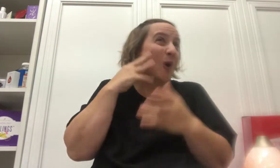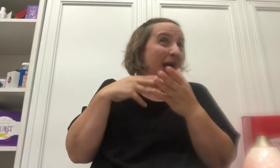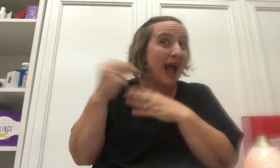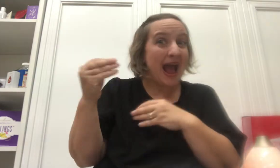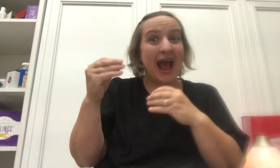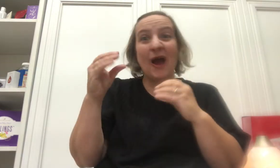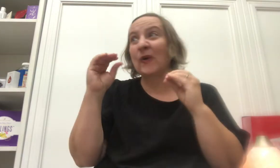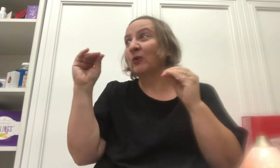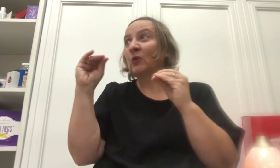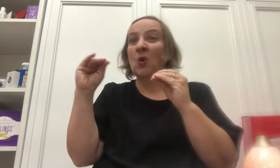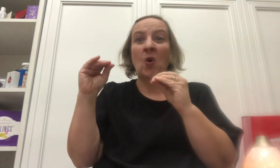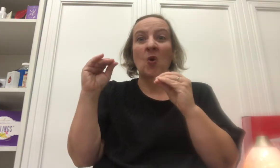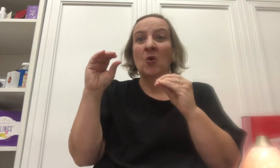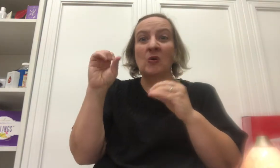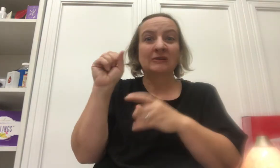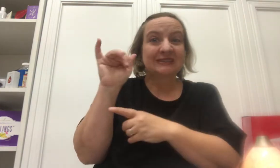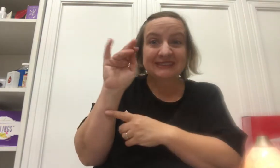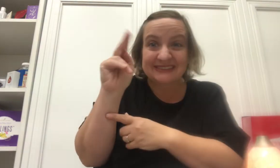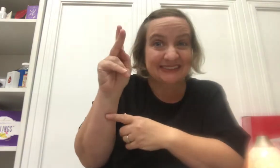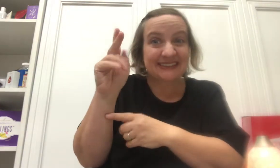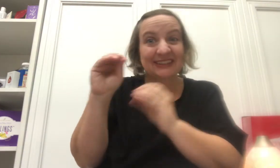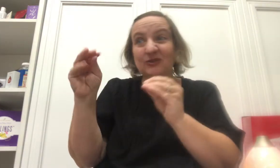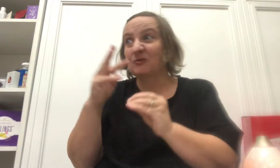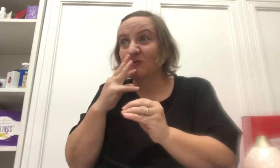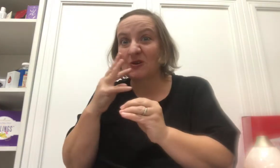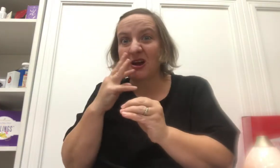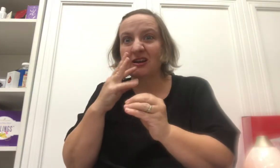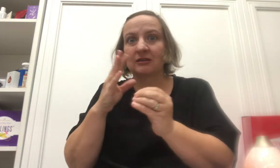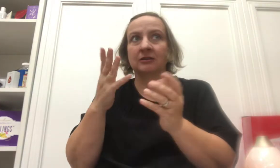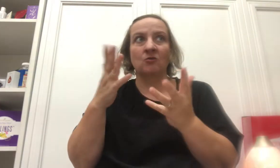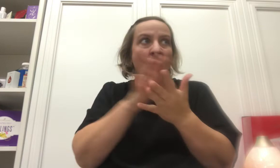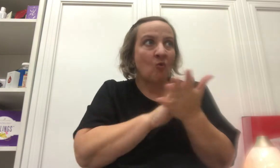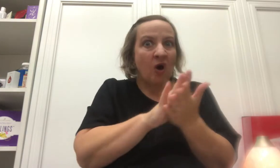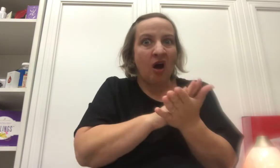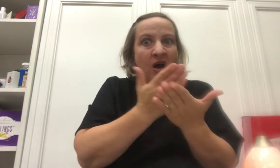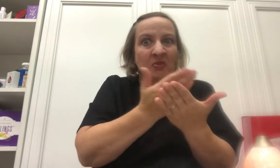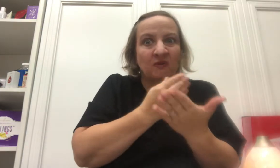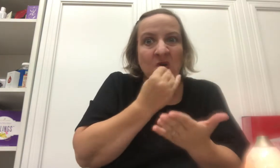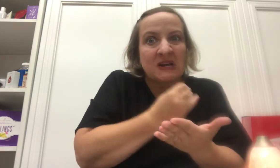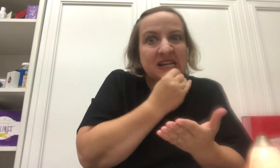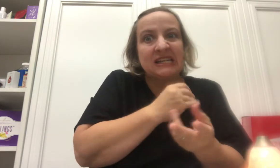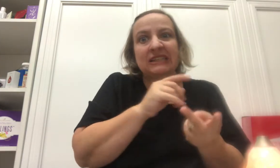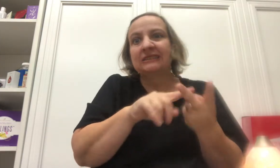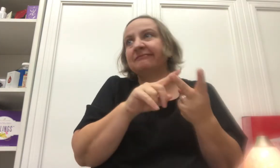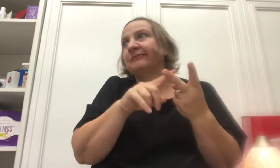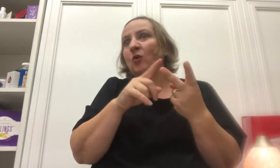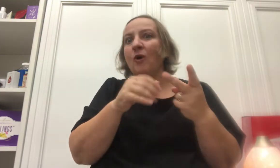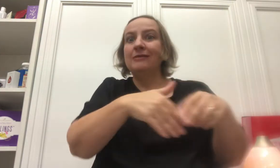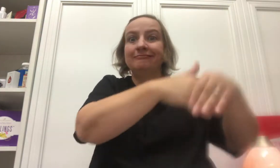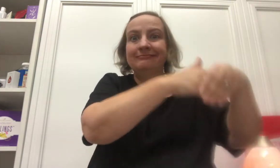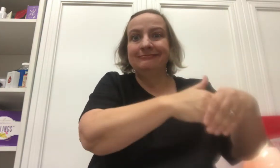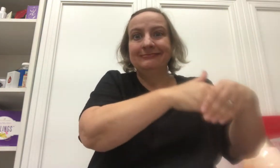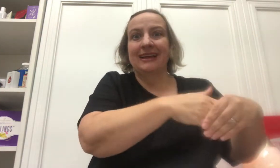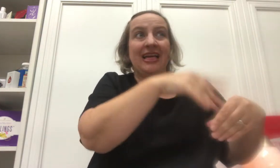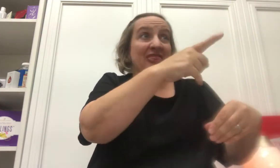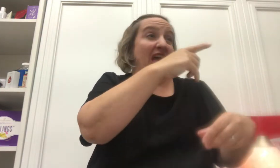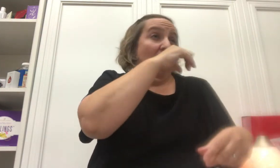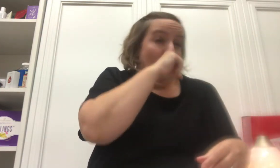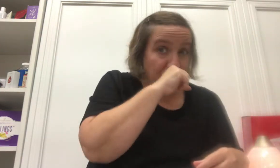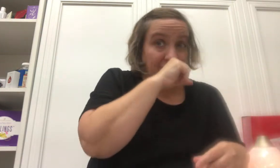It's great when you're out and you don't have a sink and you can't wash your hands, no water, but you're going to eat something, or maybe you've shook